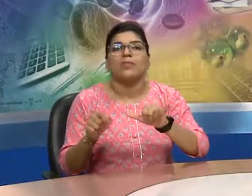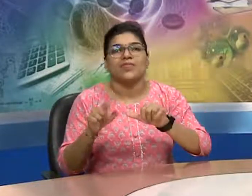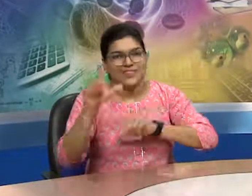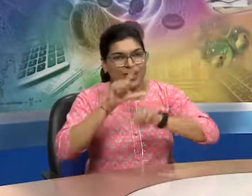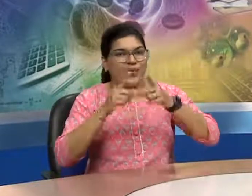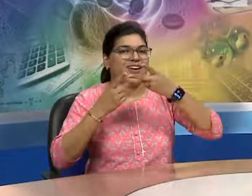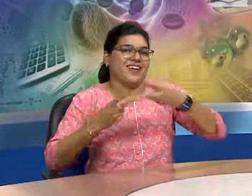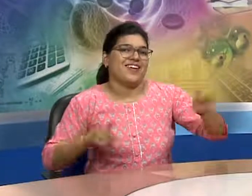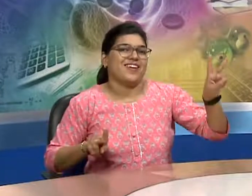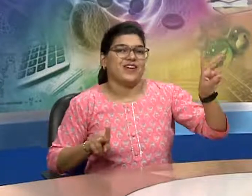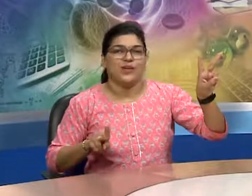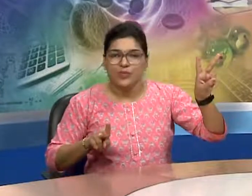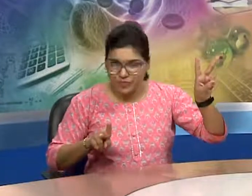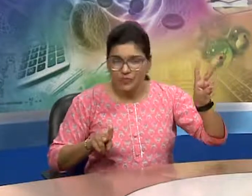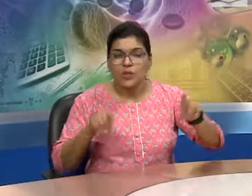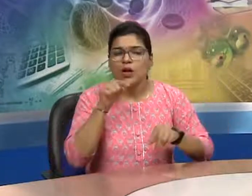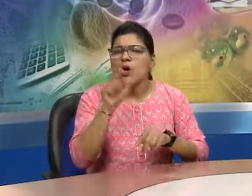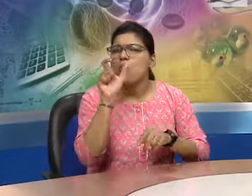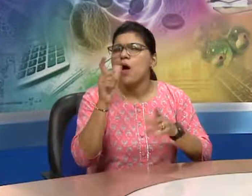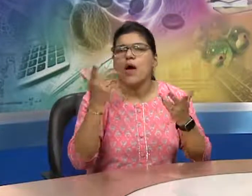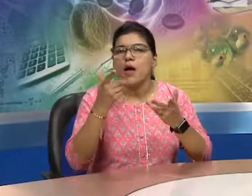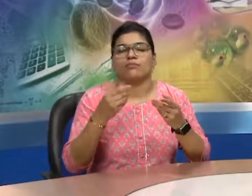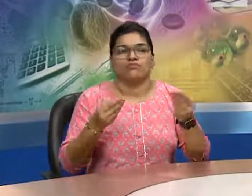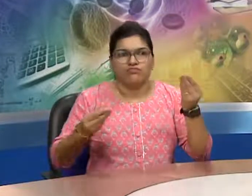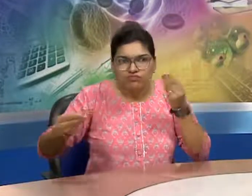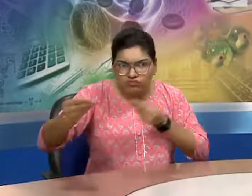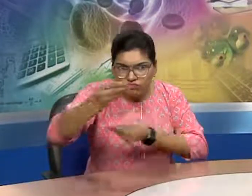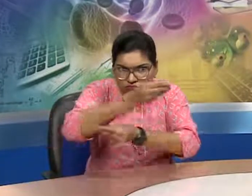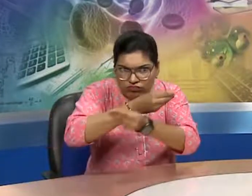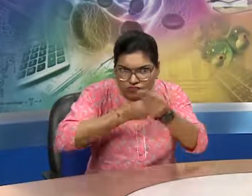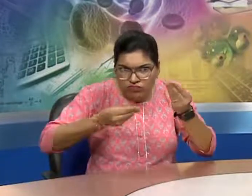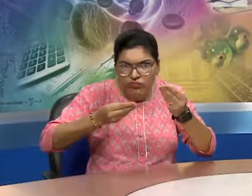in Greece means home, and estate,